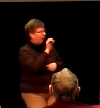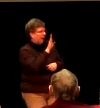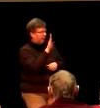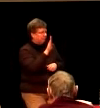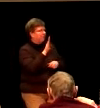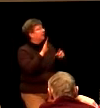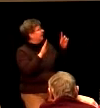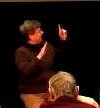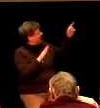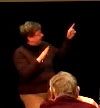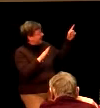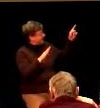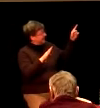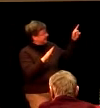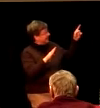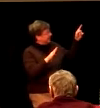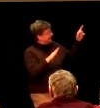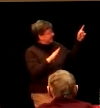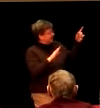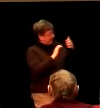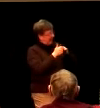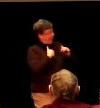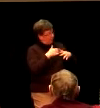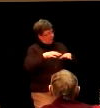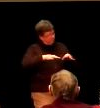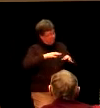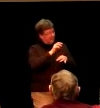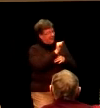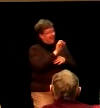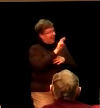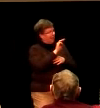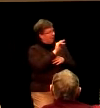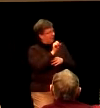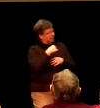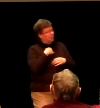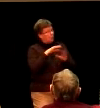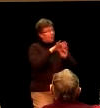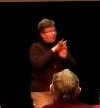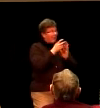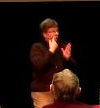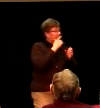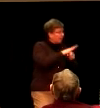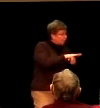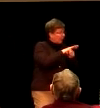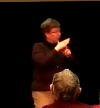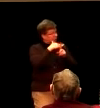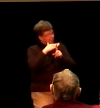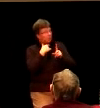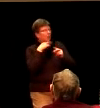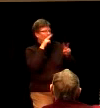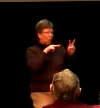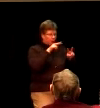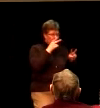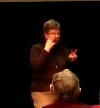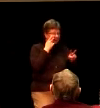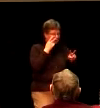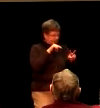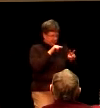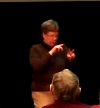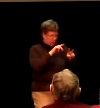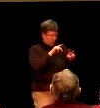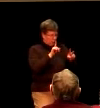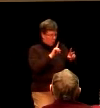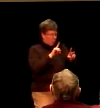this is really how we define air masses. We pick a variable, and we look, and we see, is there a place where